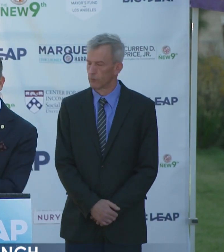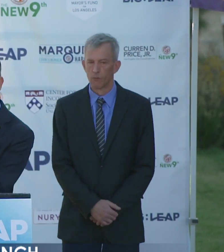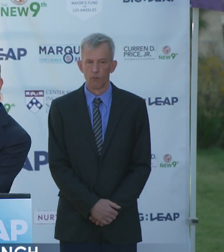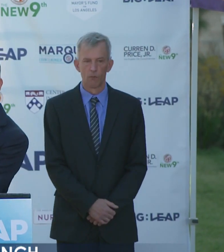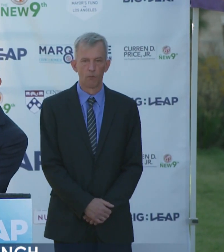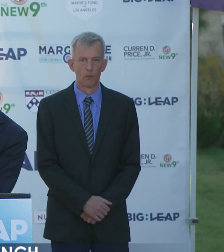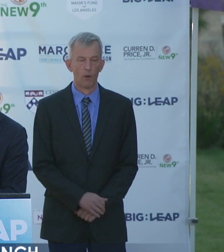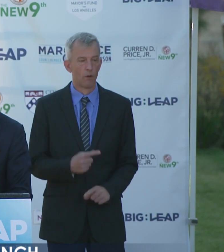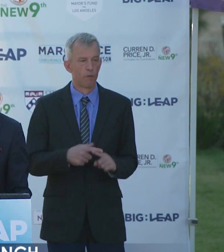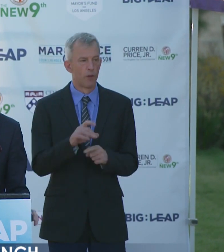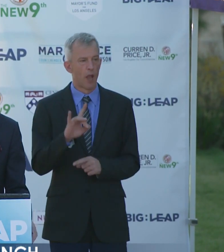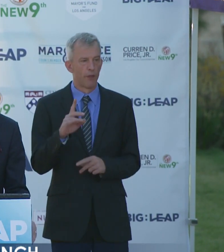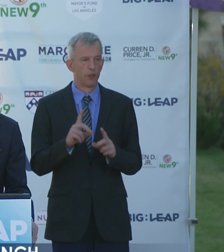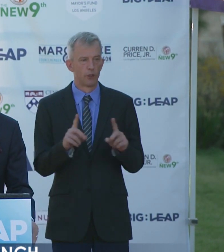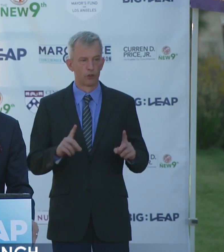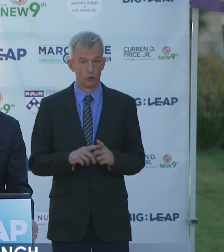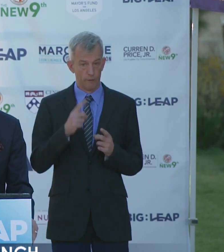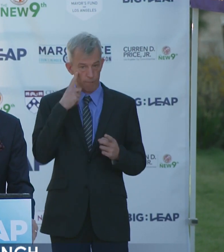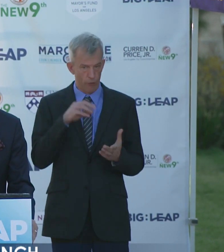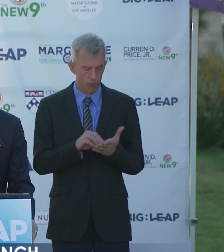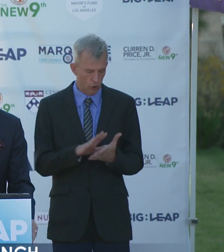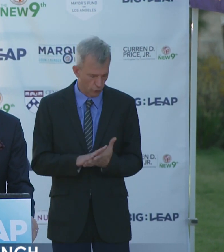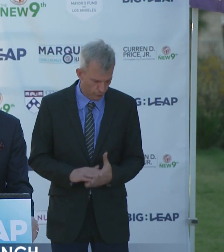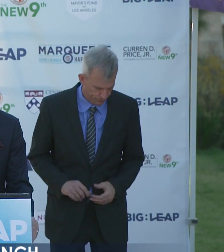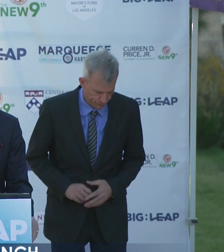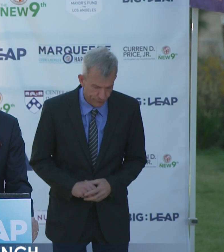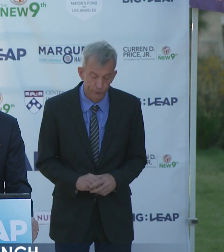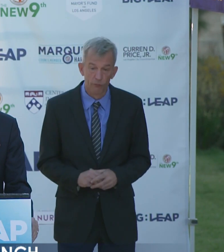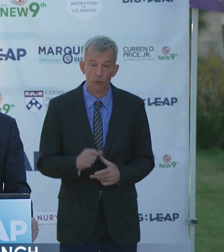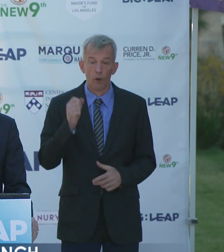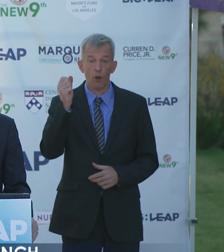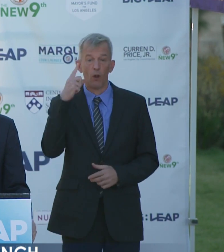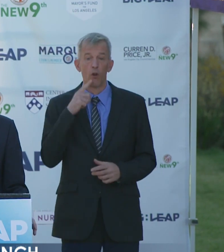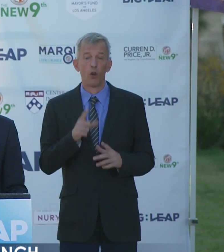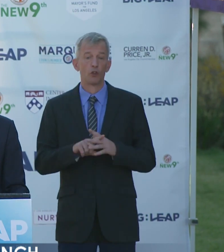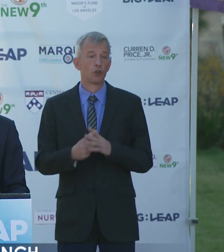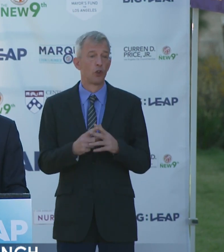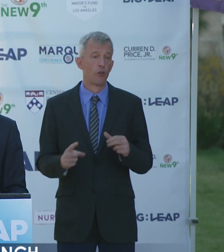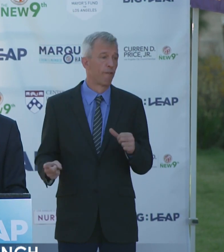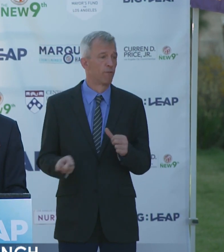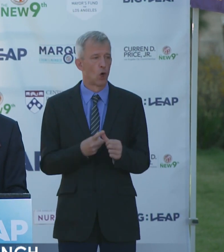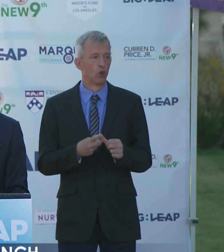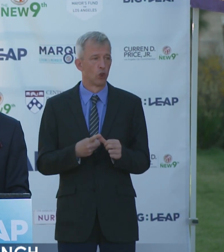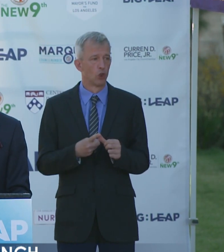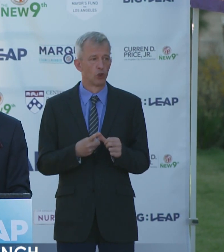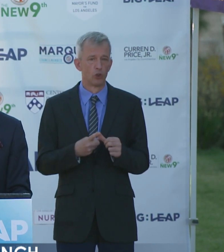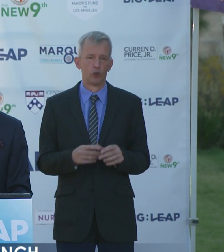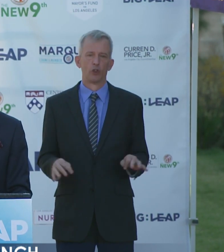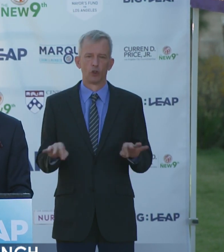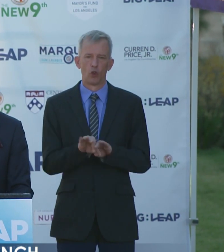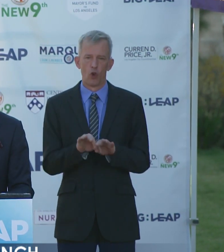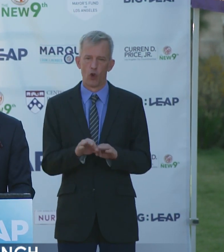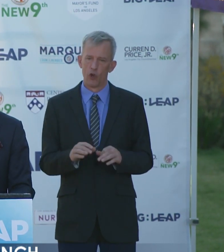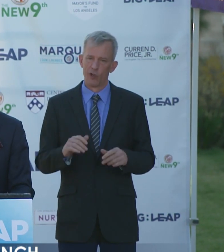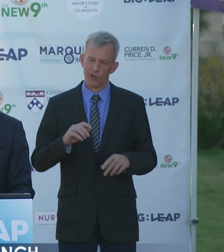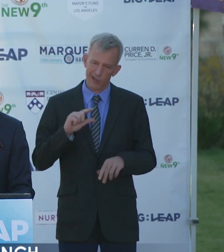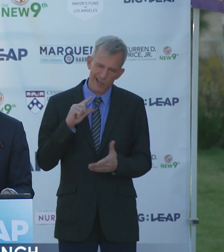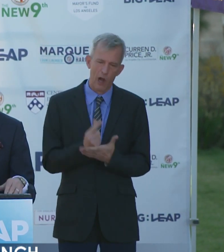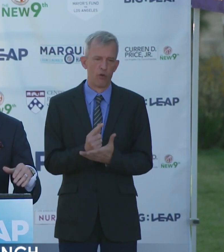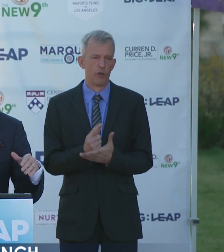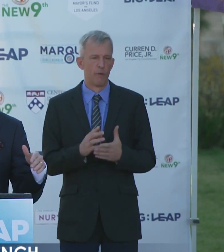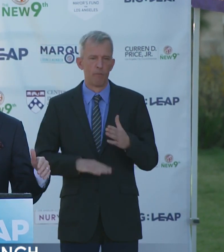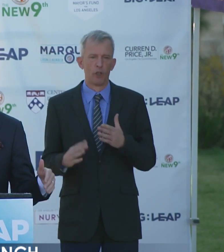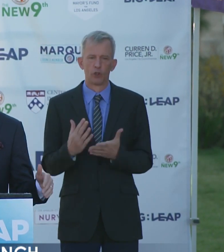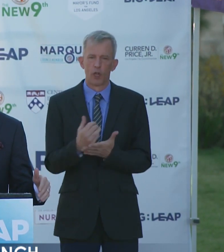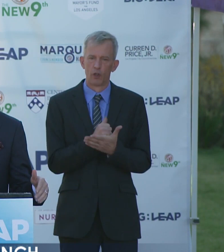He lives in the 8th district, for the record. He launched the first significant GBI pilot, building on some